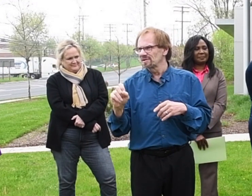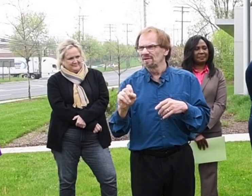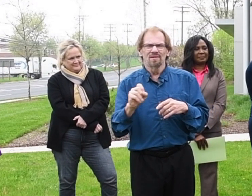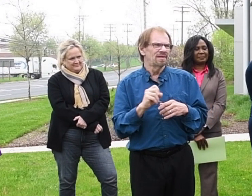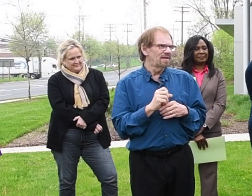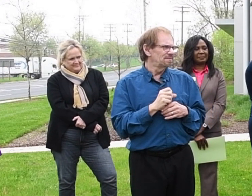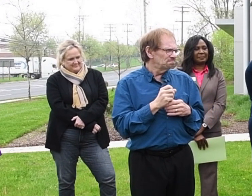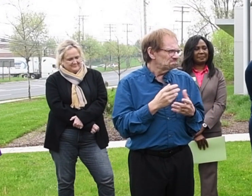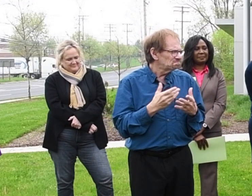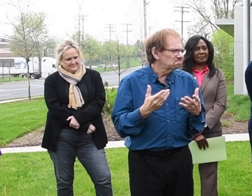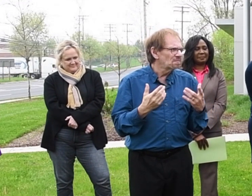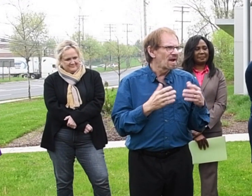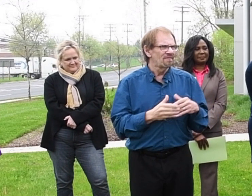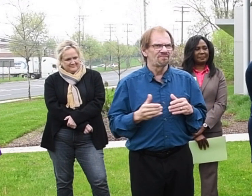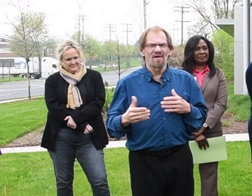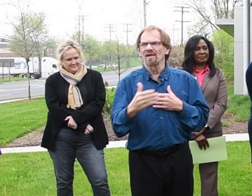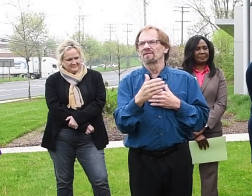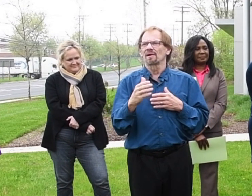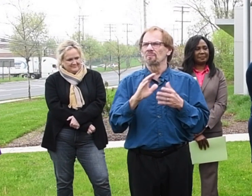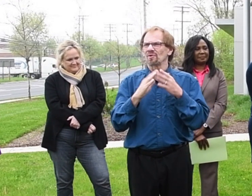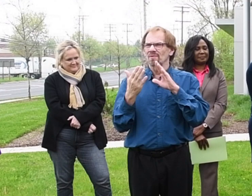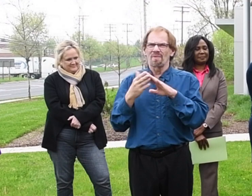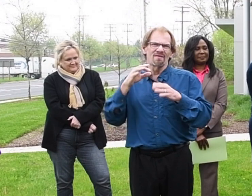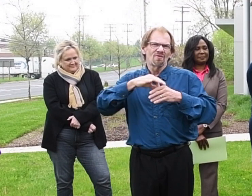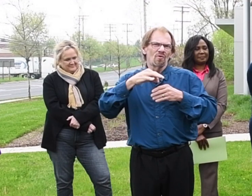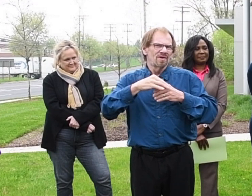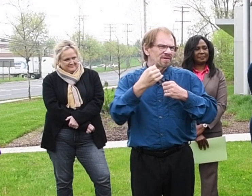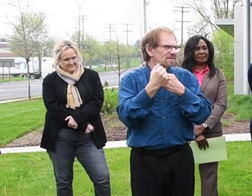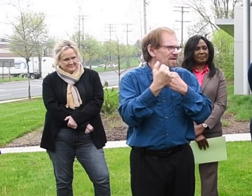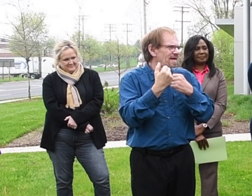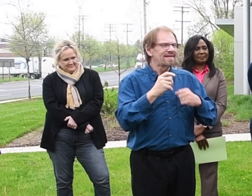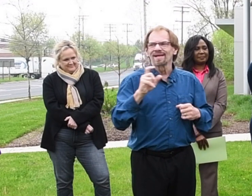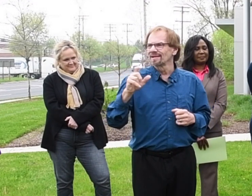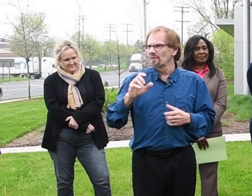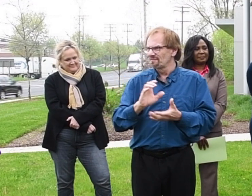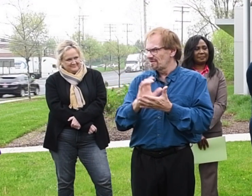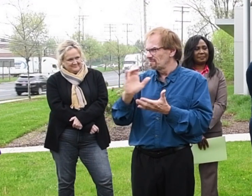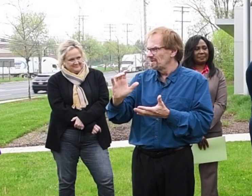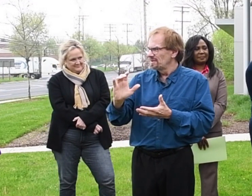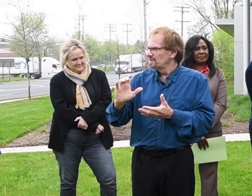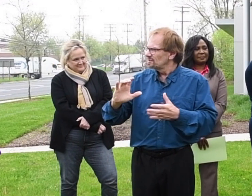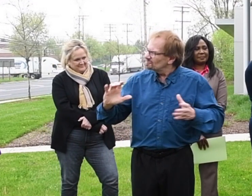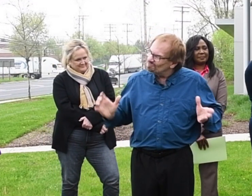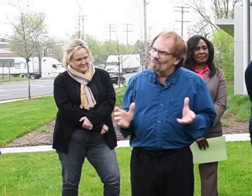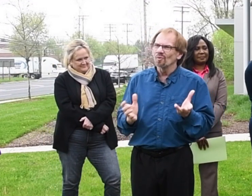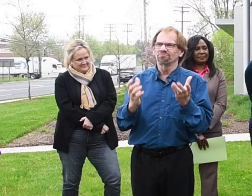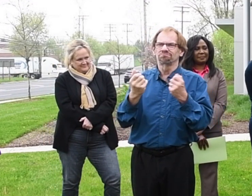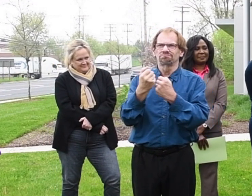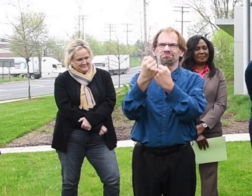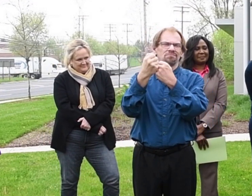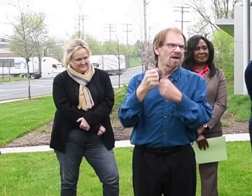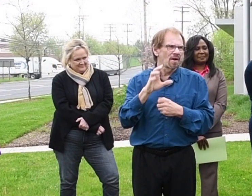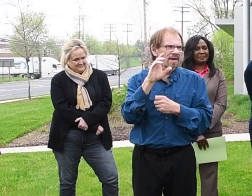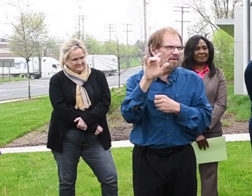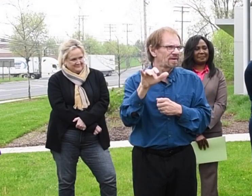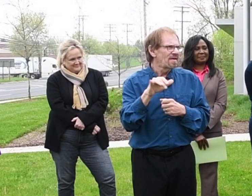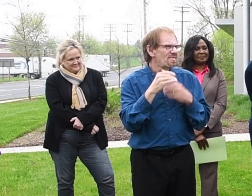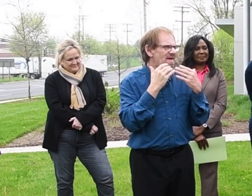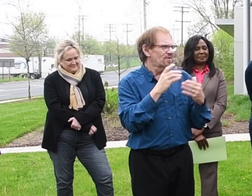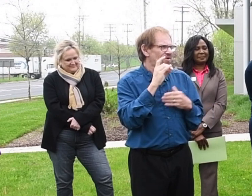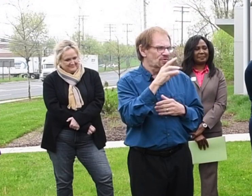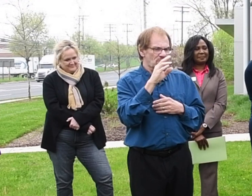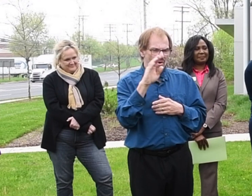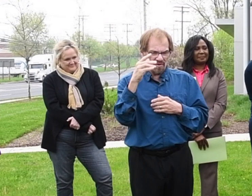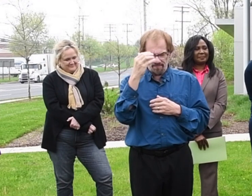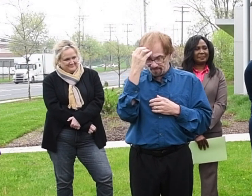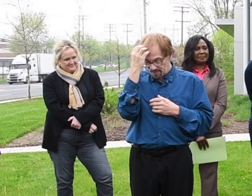the advancement of our communities by voting in favor of these necessary investments to enhance our county. Thank you so much, Dr. Ball, and all our